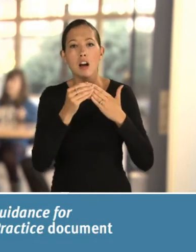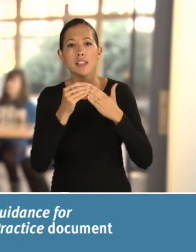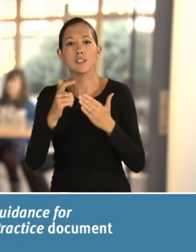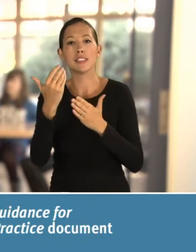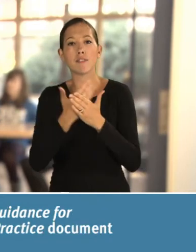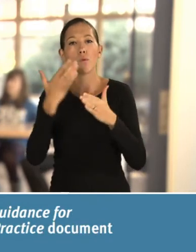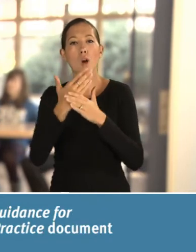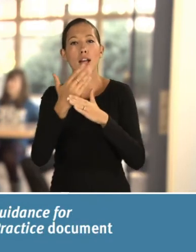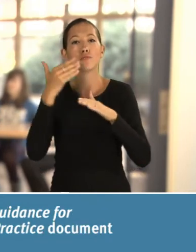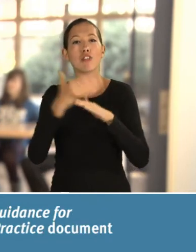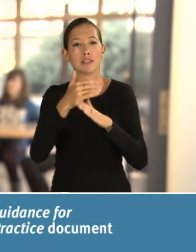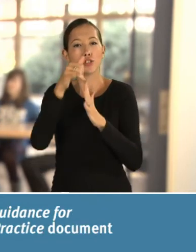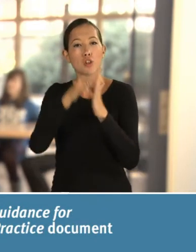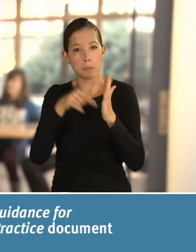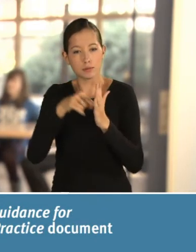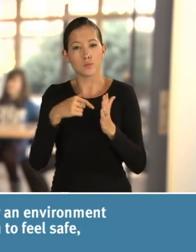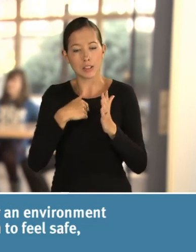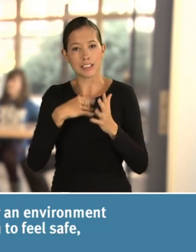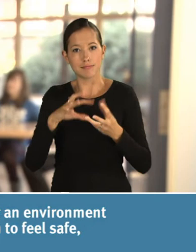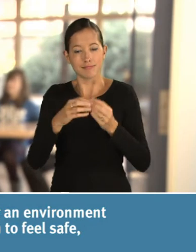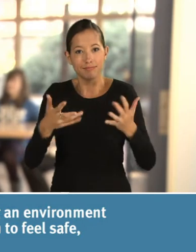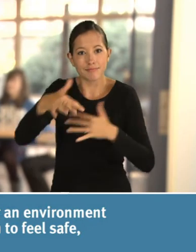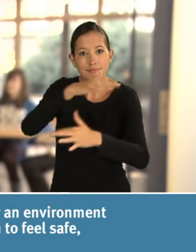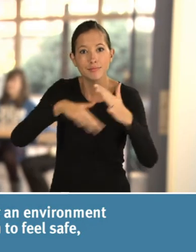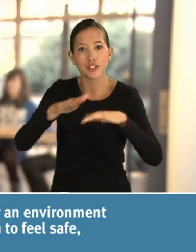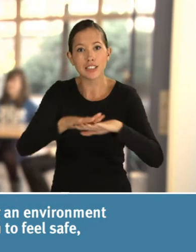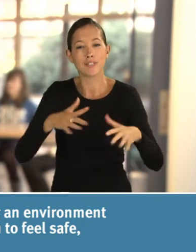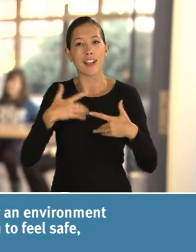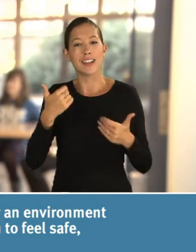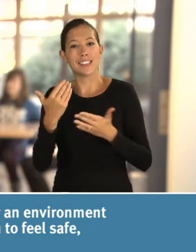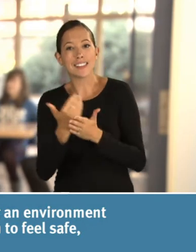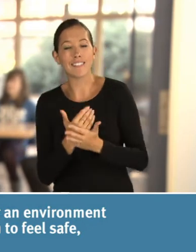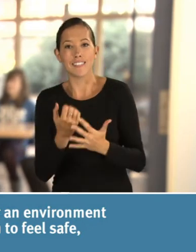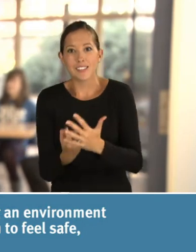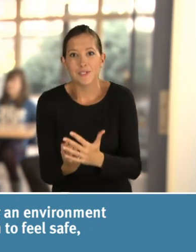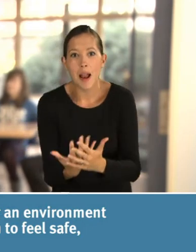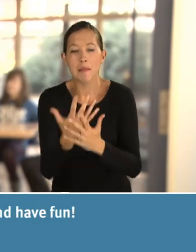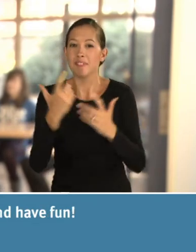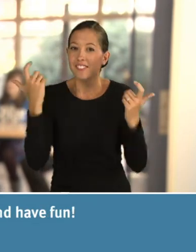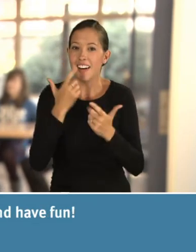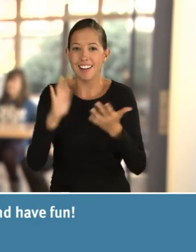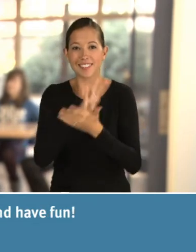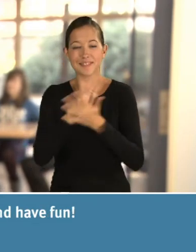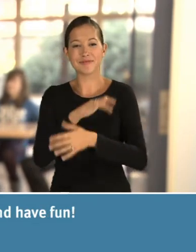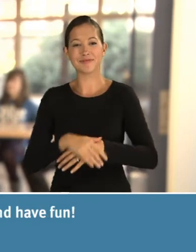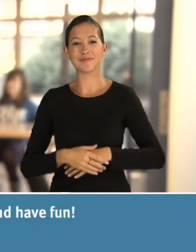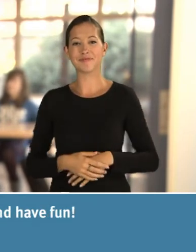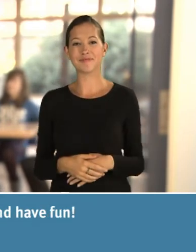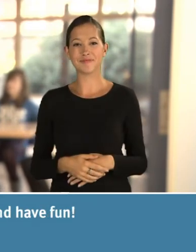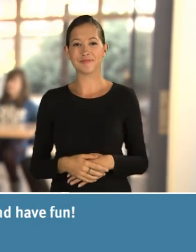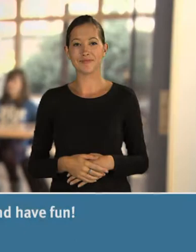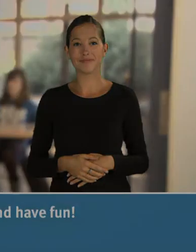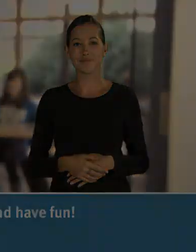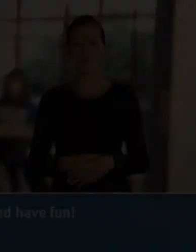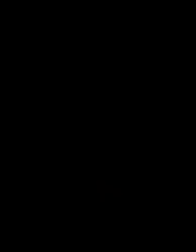and the guidance for safer working practice document, we're creating an environment for children to feel safe, develop and have